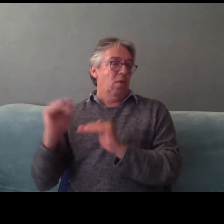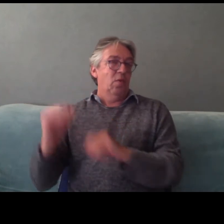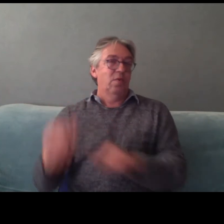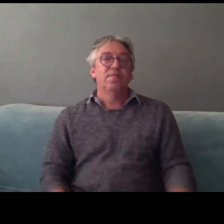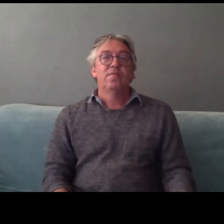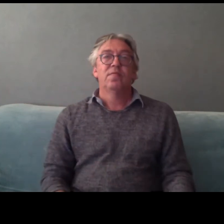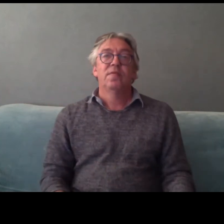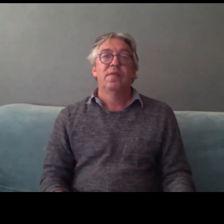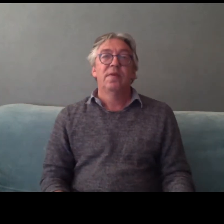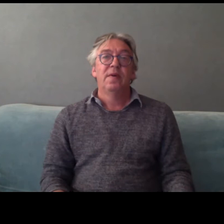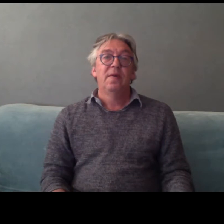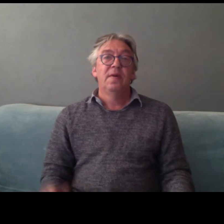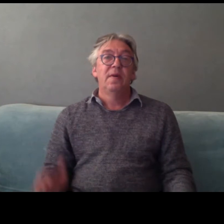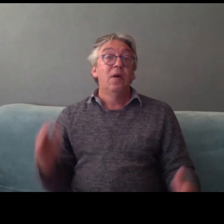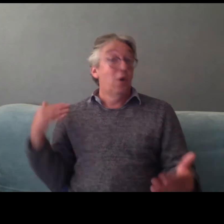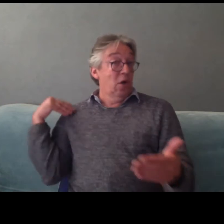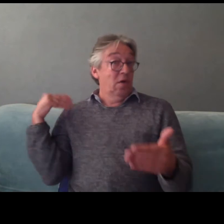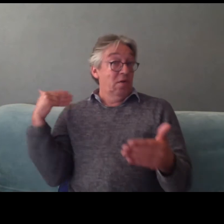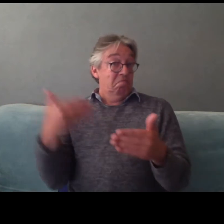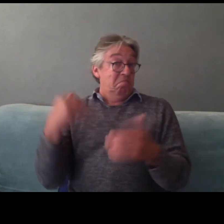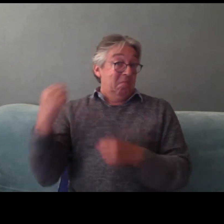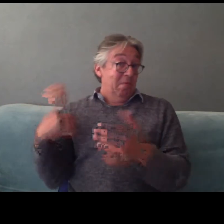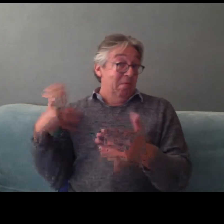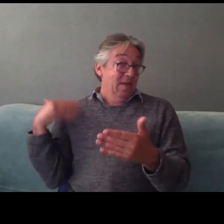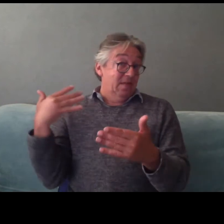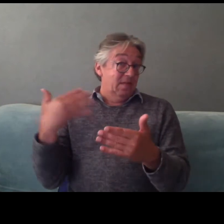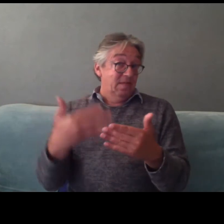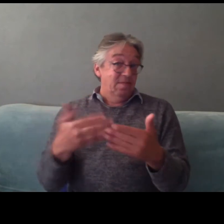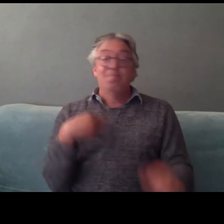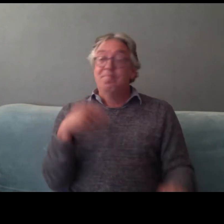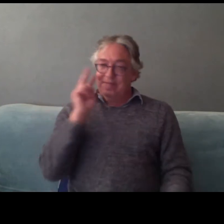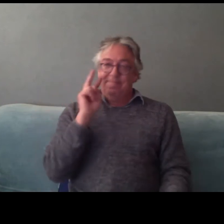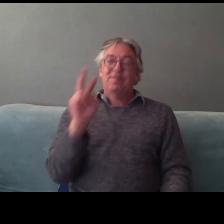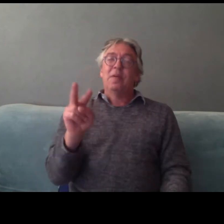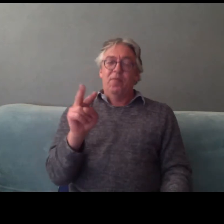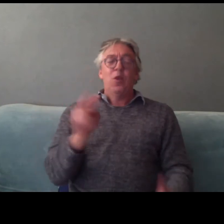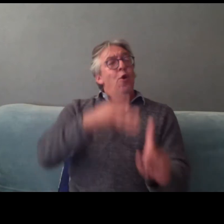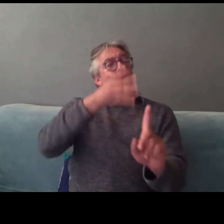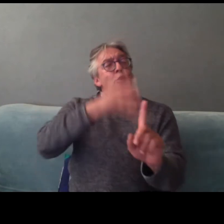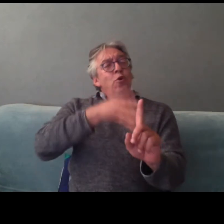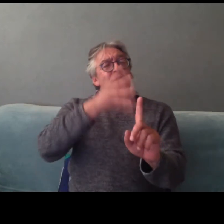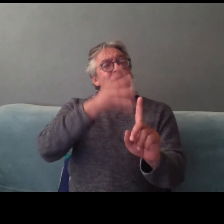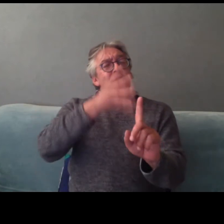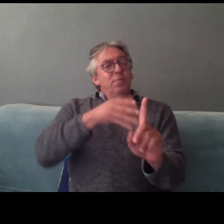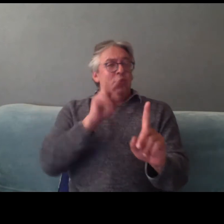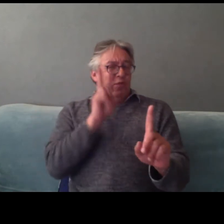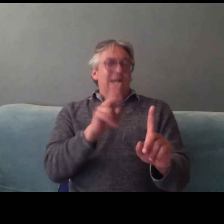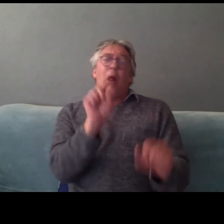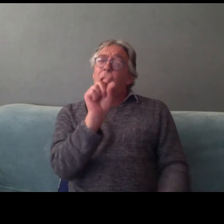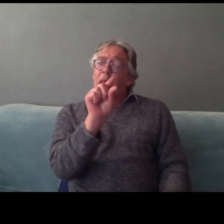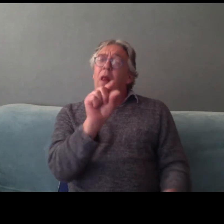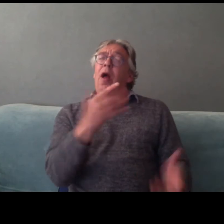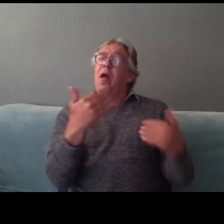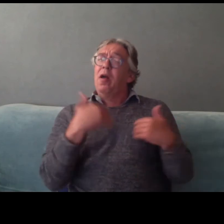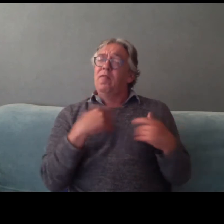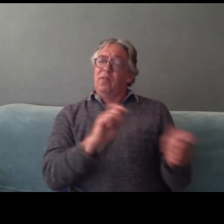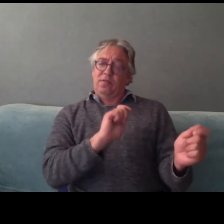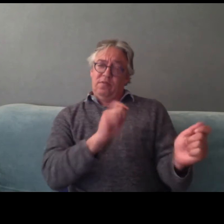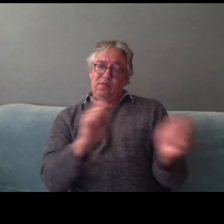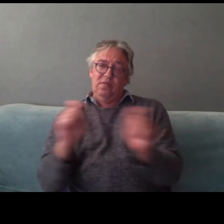do disability assessments. And 3 that we want to highlight. There are budget constraints during a